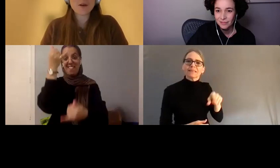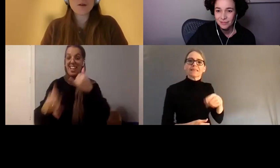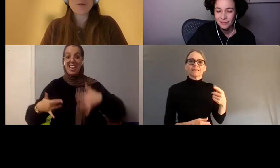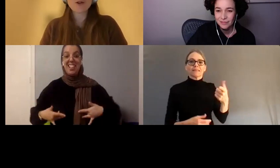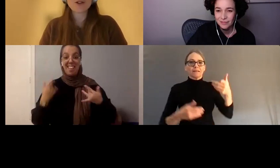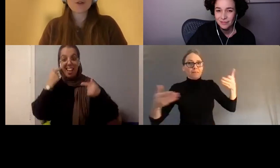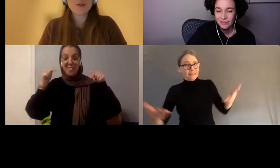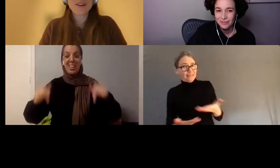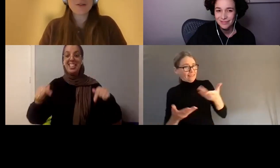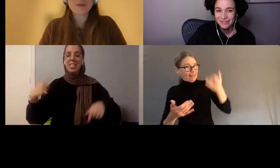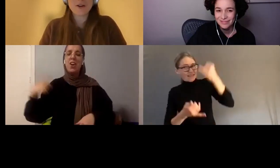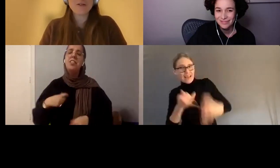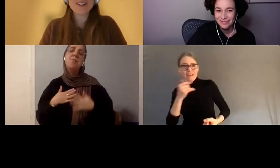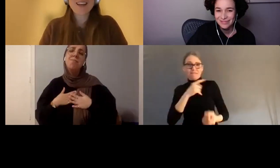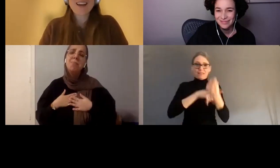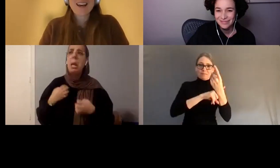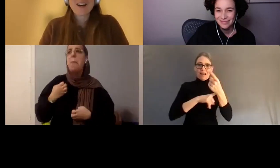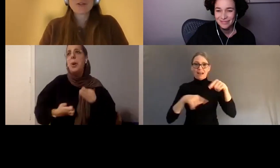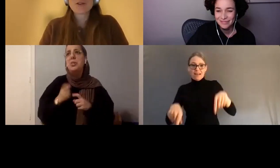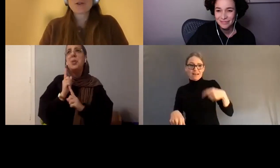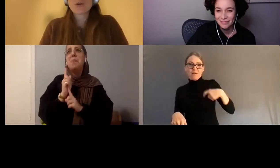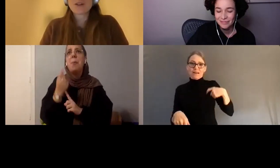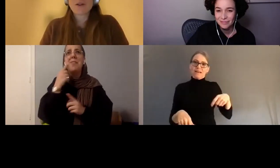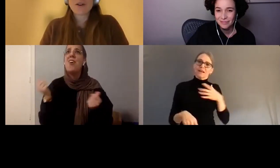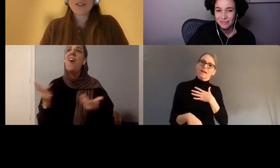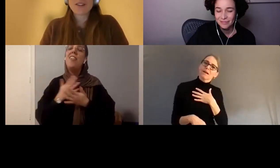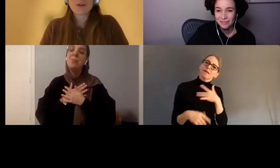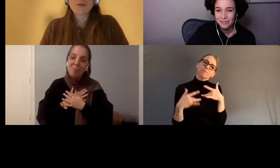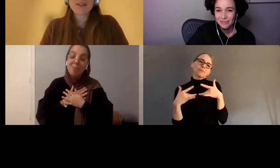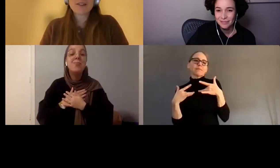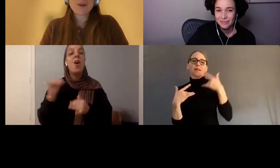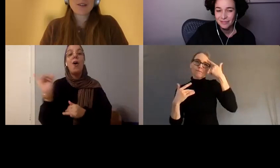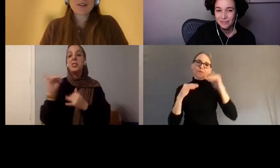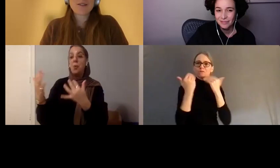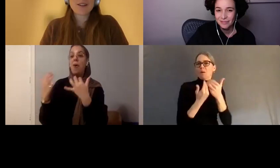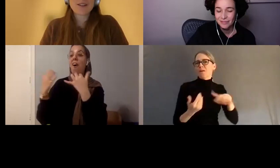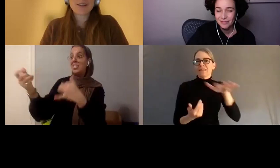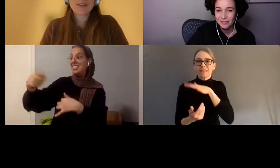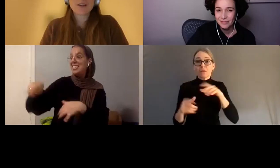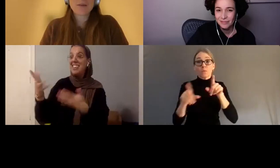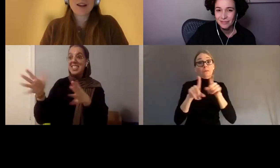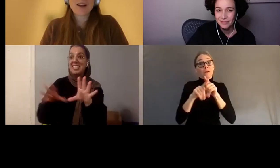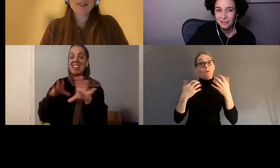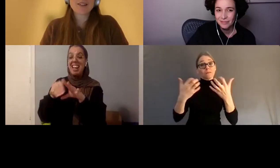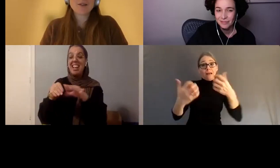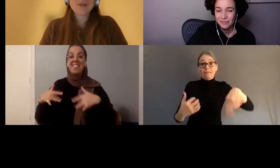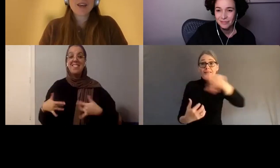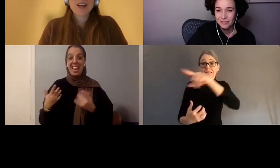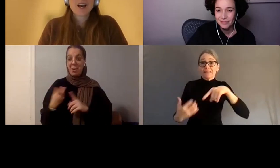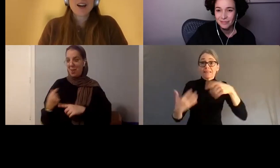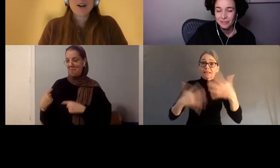an emotional moment, I guess, for all of us. Also those who are in the audience who have participated in the event since May last